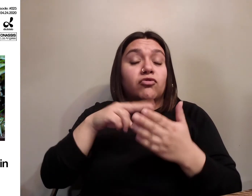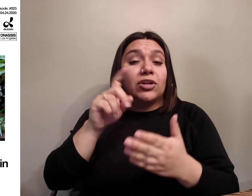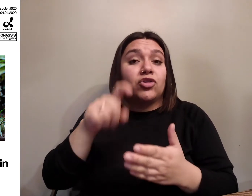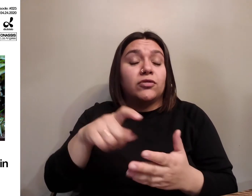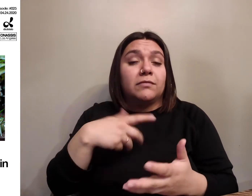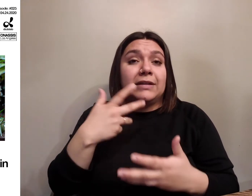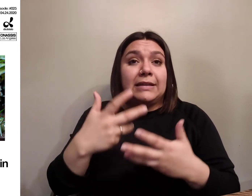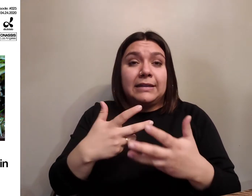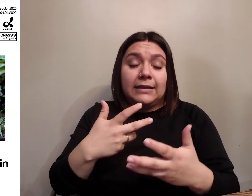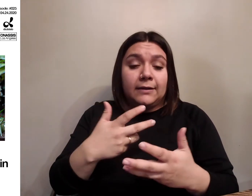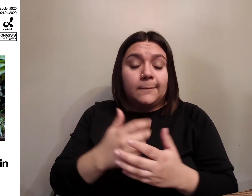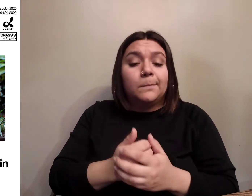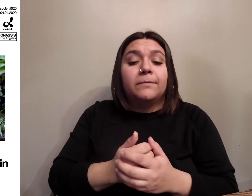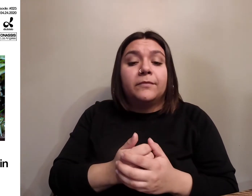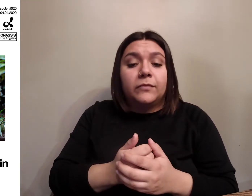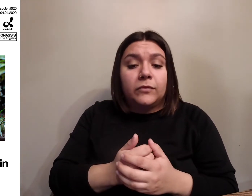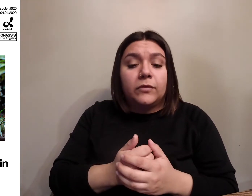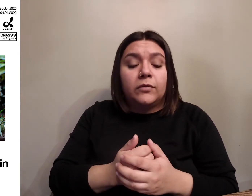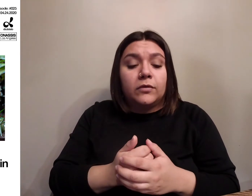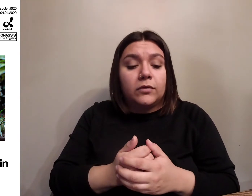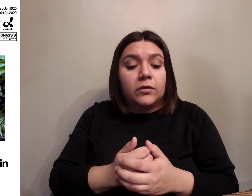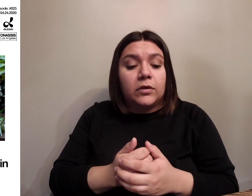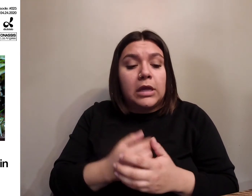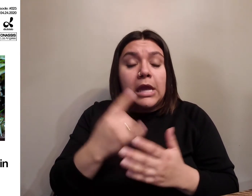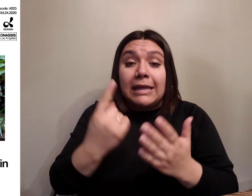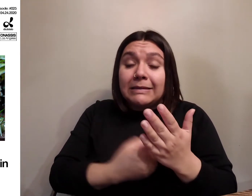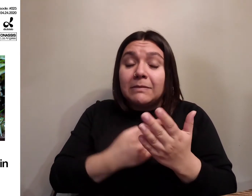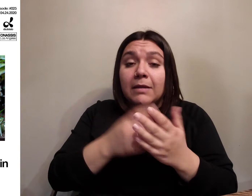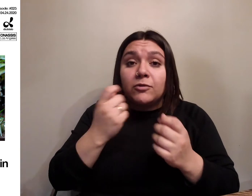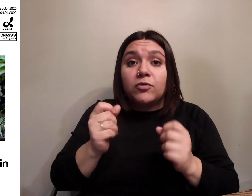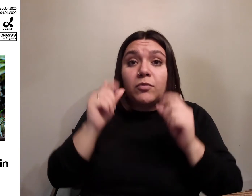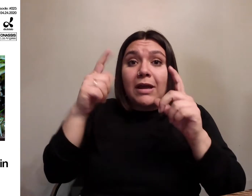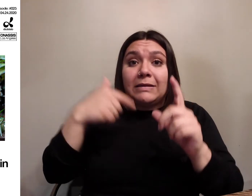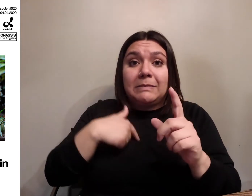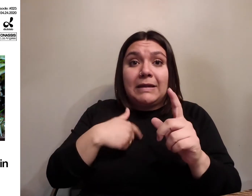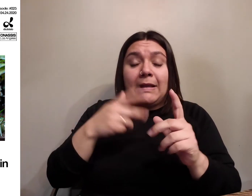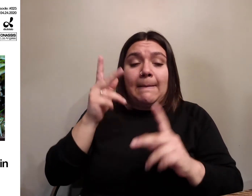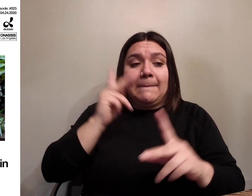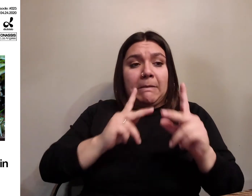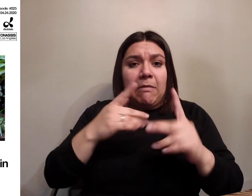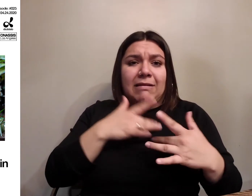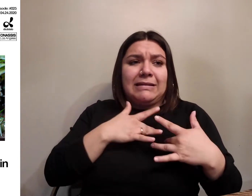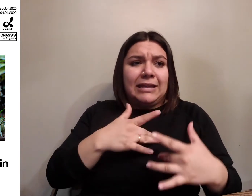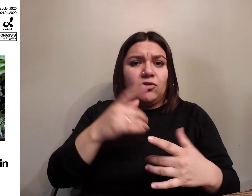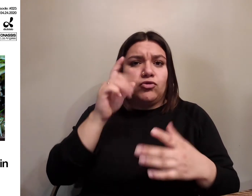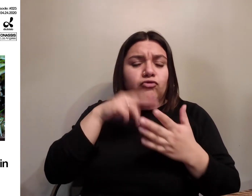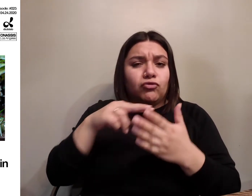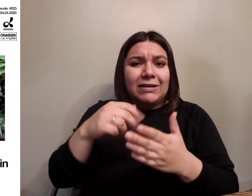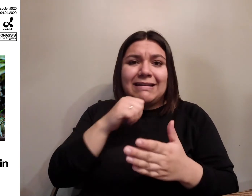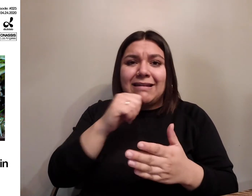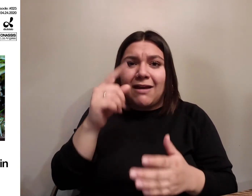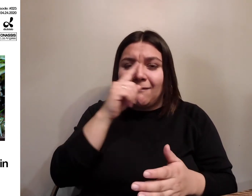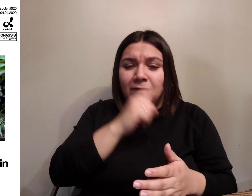equally that our reading list should be eclectic. And it sometimes surprises me that people who read